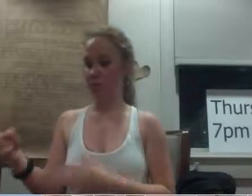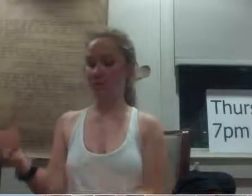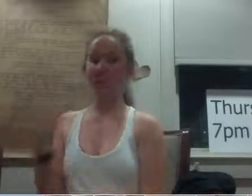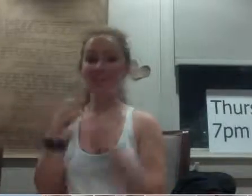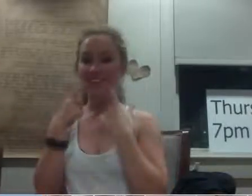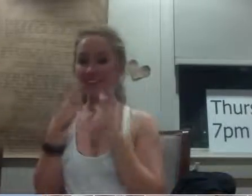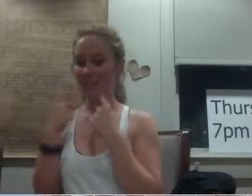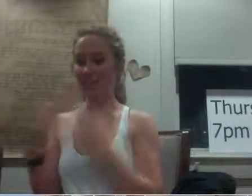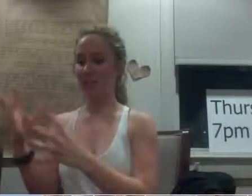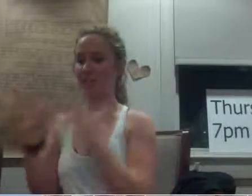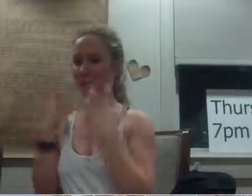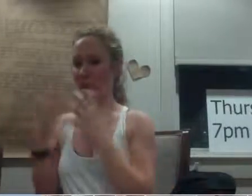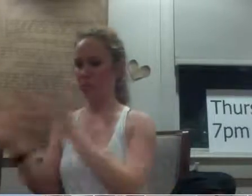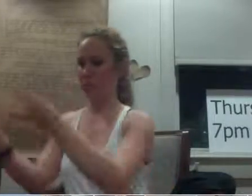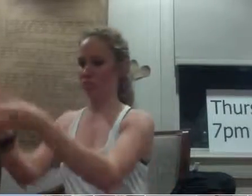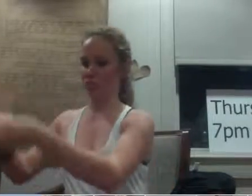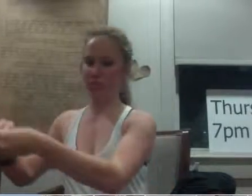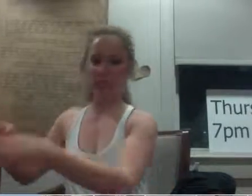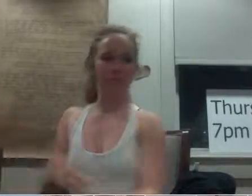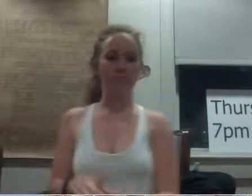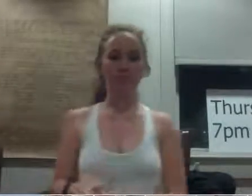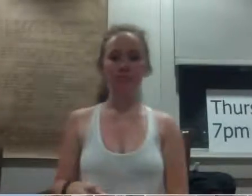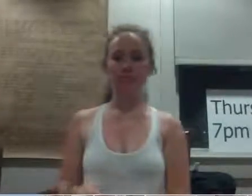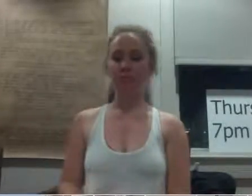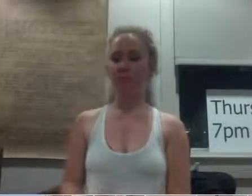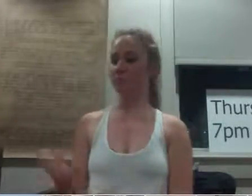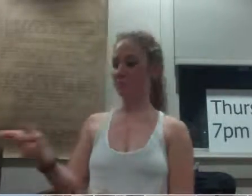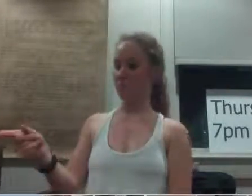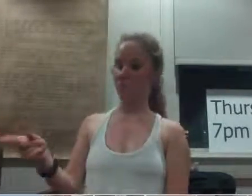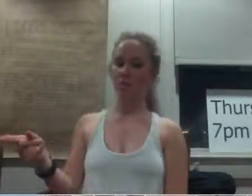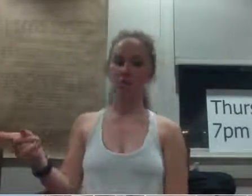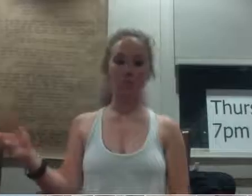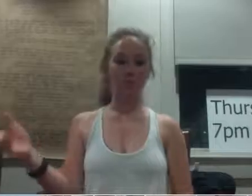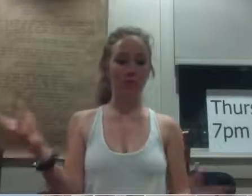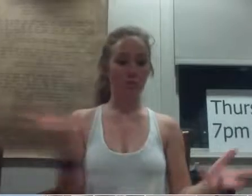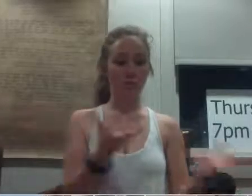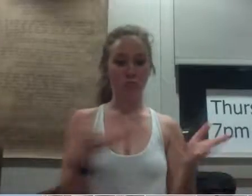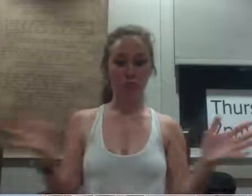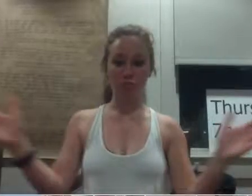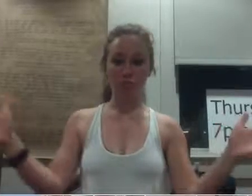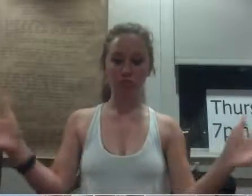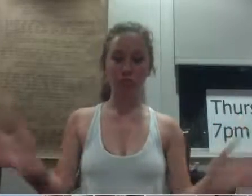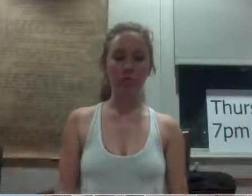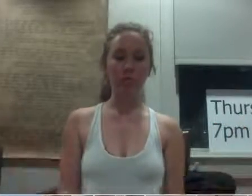tragedy, and then tragedy and comedy mixed together.